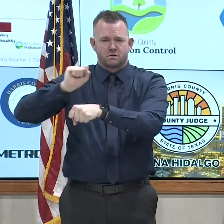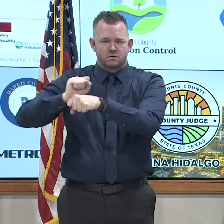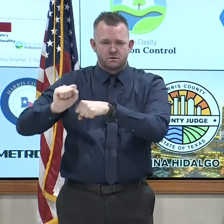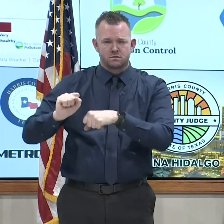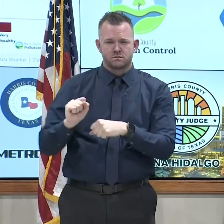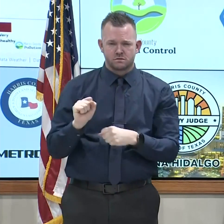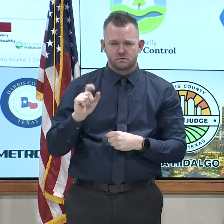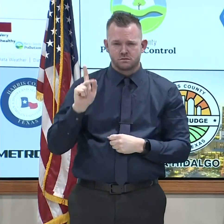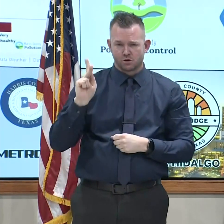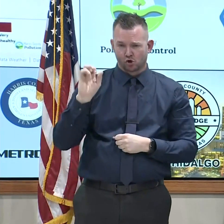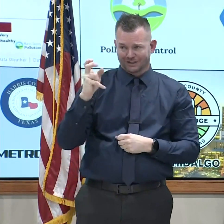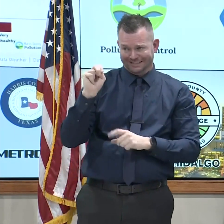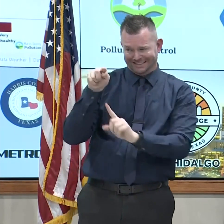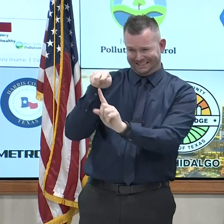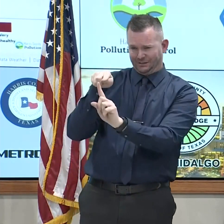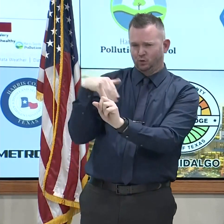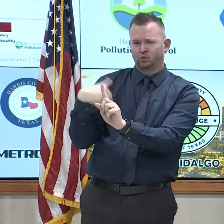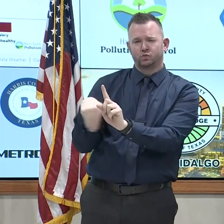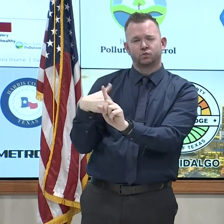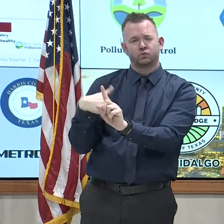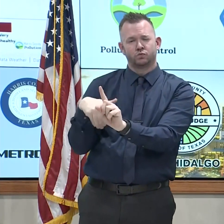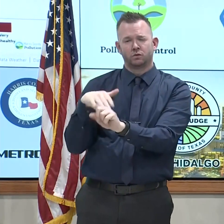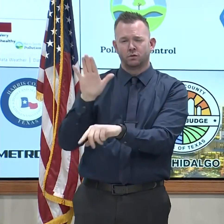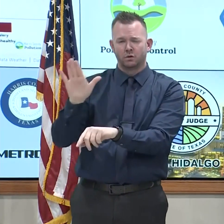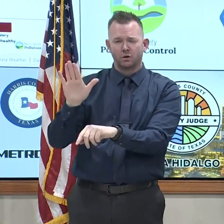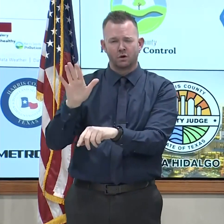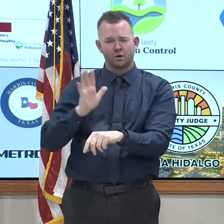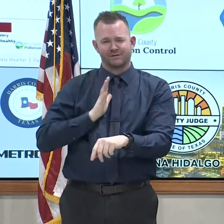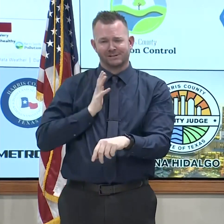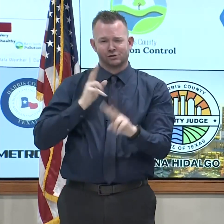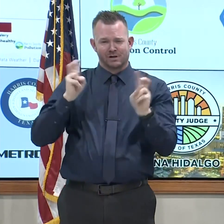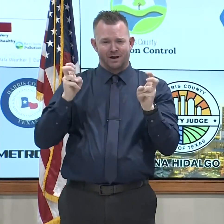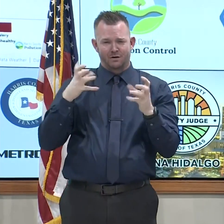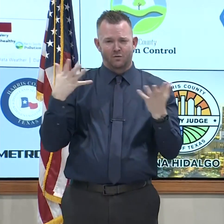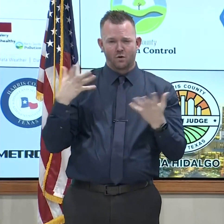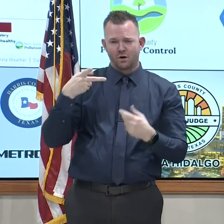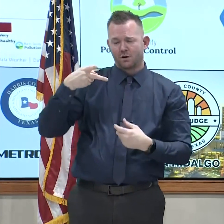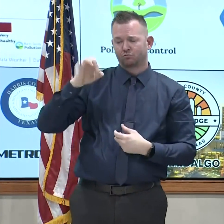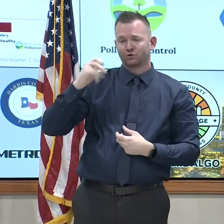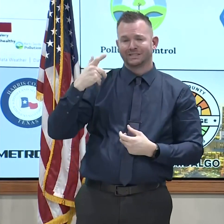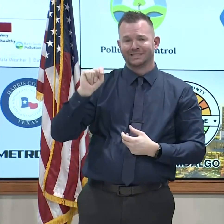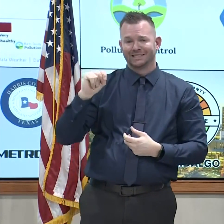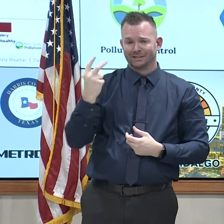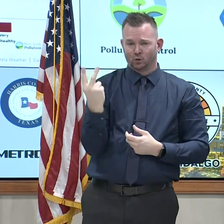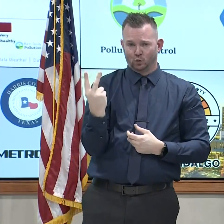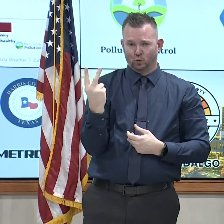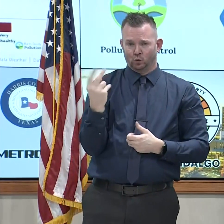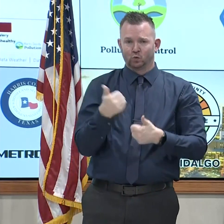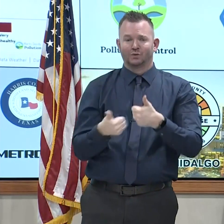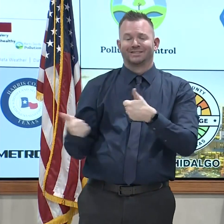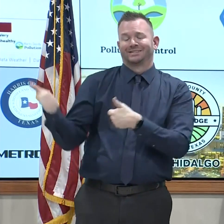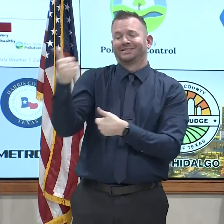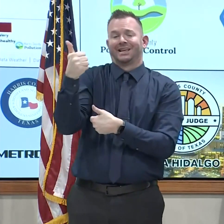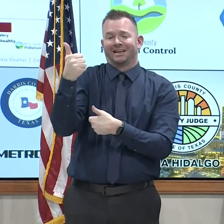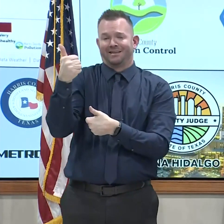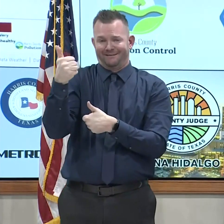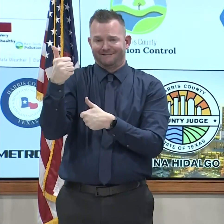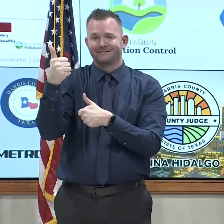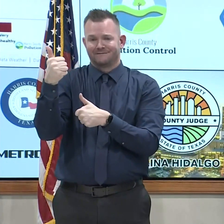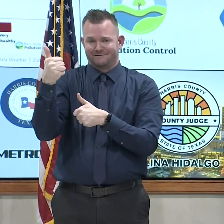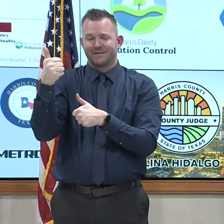Kristen's official title is Precinct 2 Senior Policy Advisor, but her